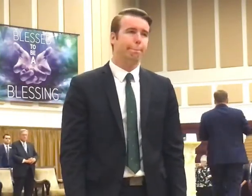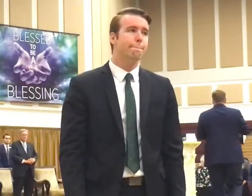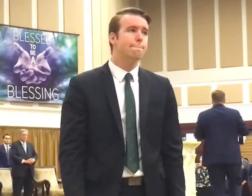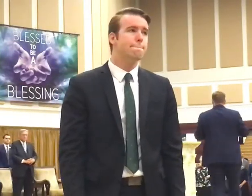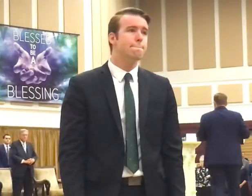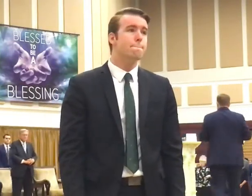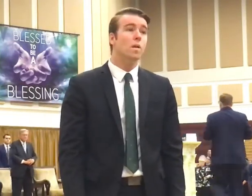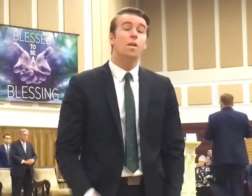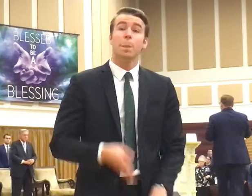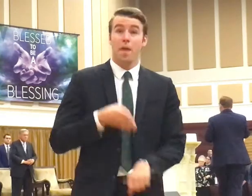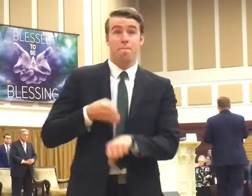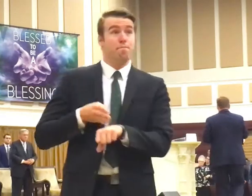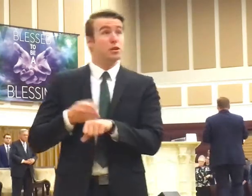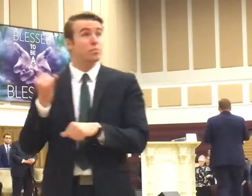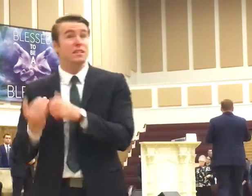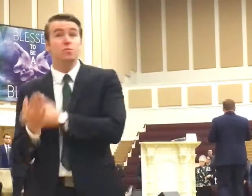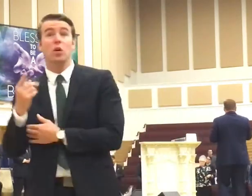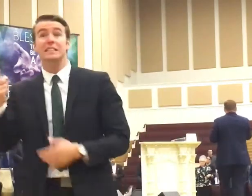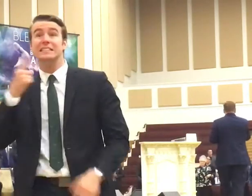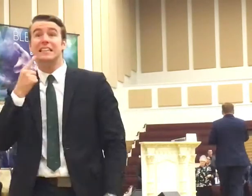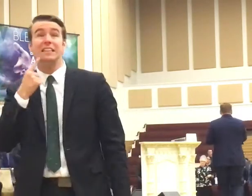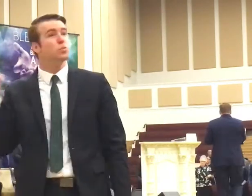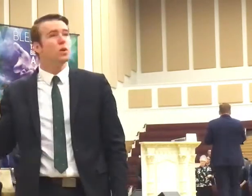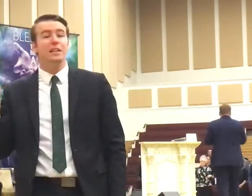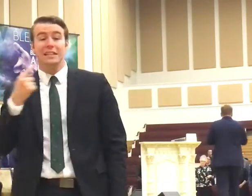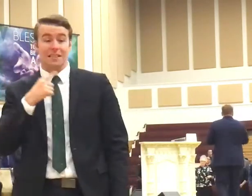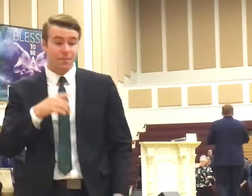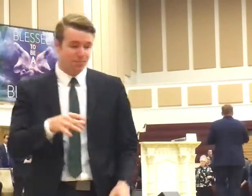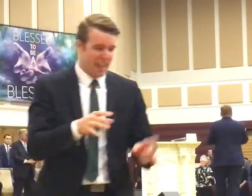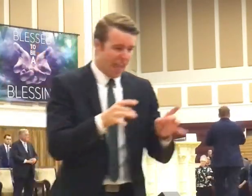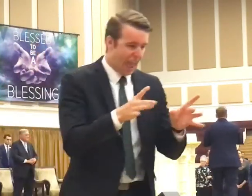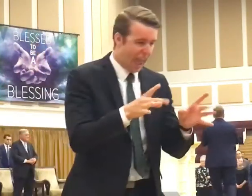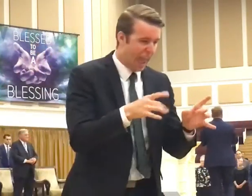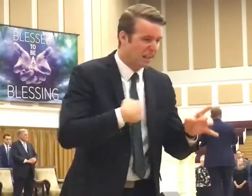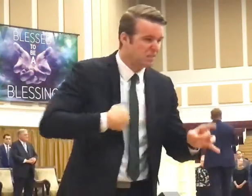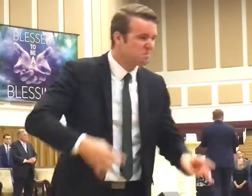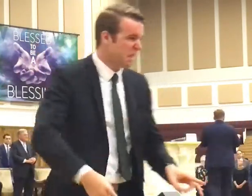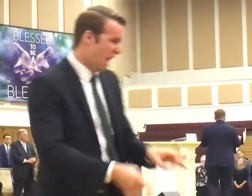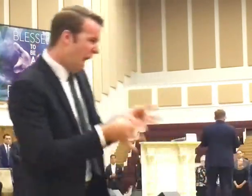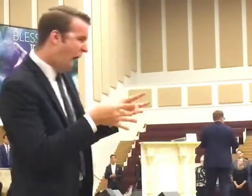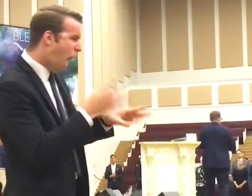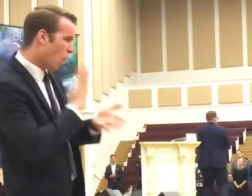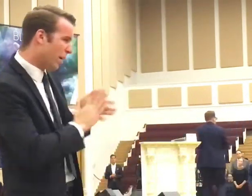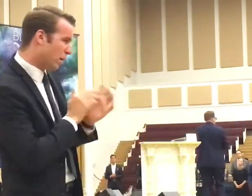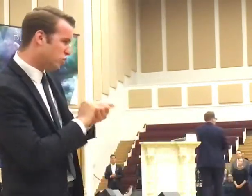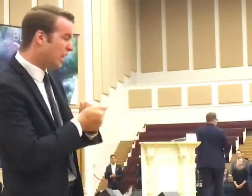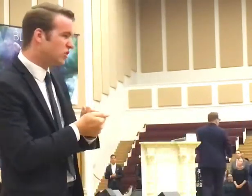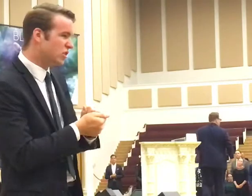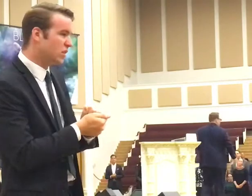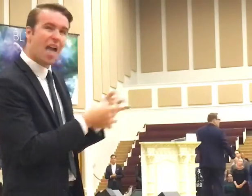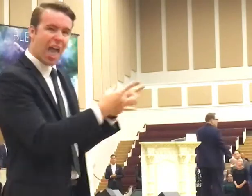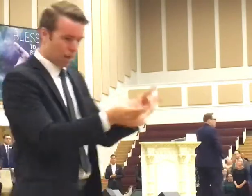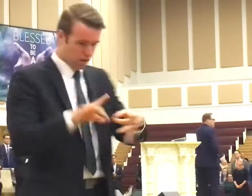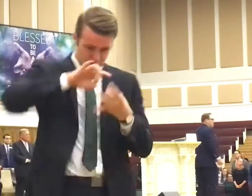And what did Bishop say this morning? Hate. If you try to fix hate with hate, all you're going to wind up is being a hater.